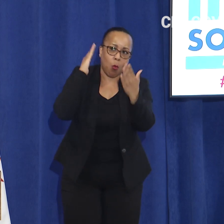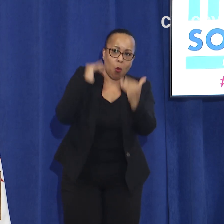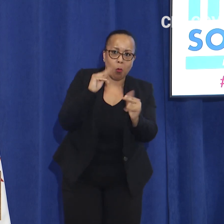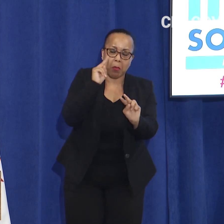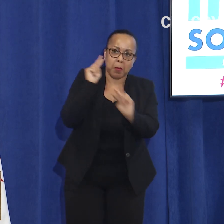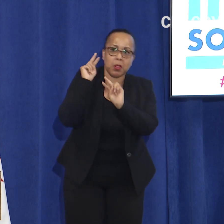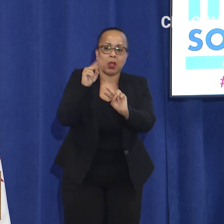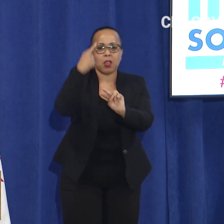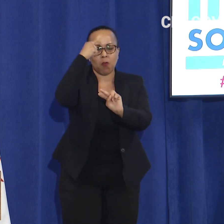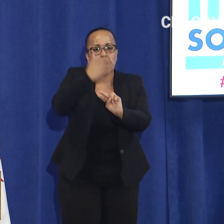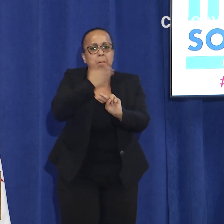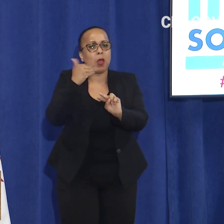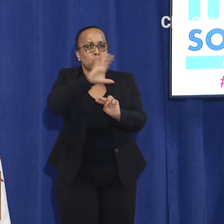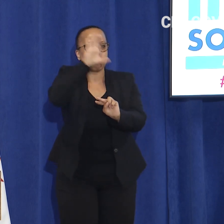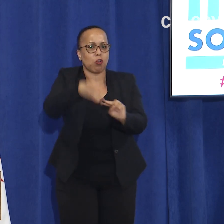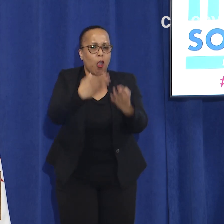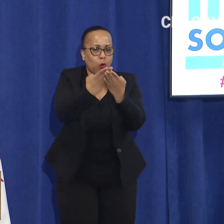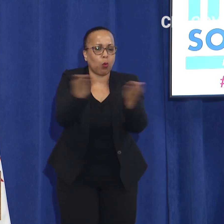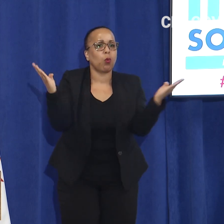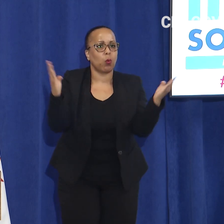belief for a better Chicago.